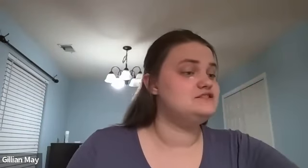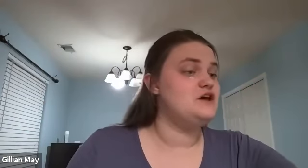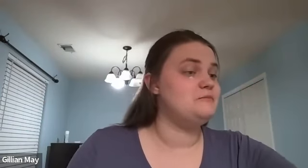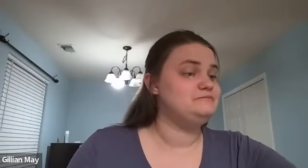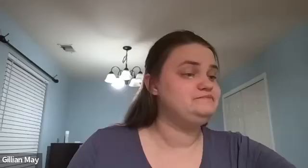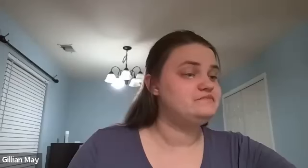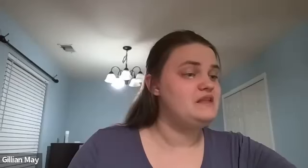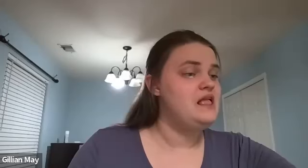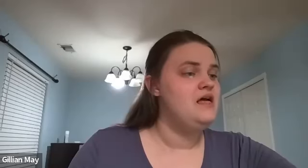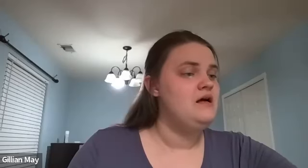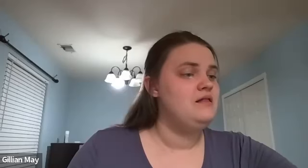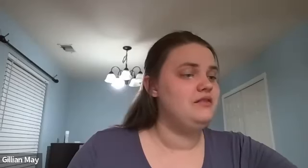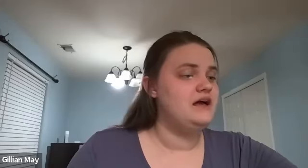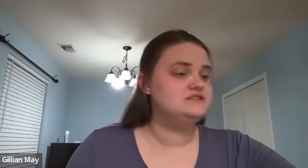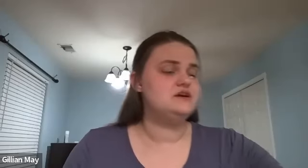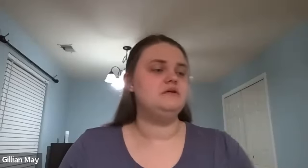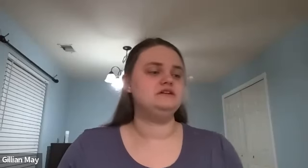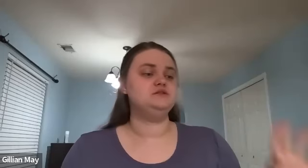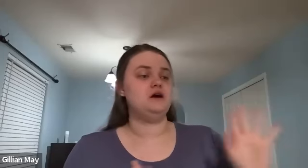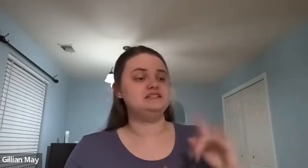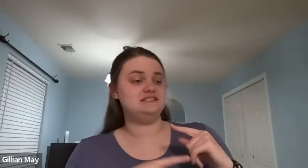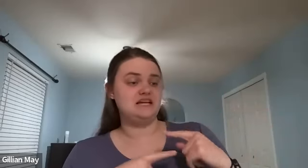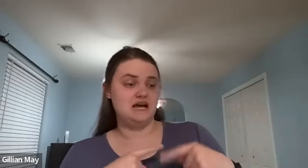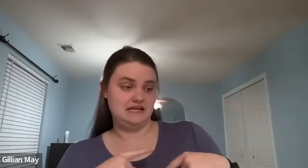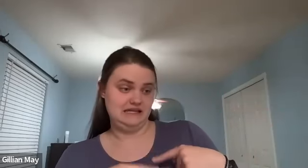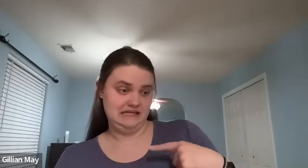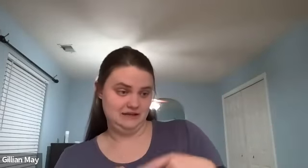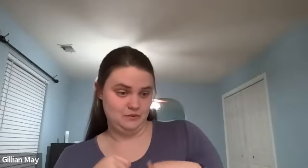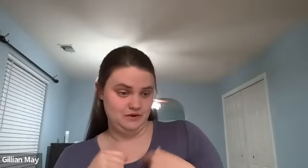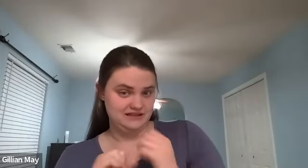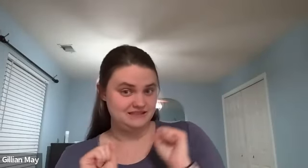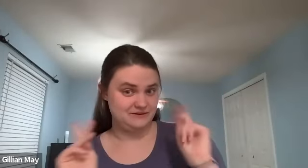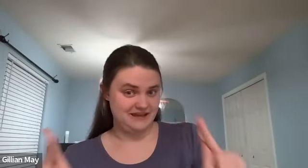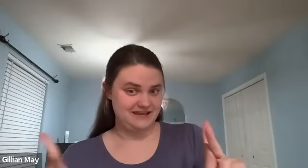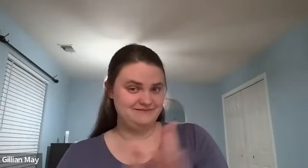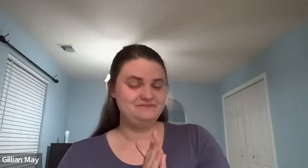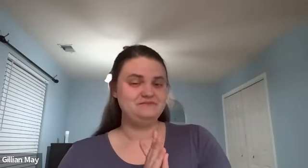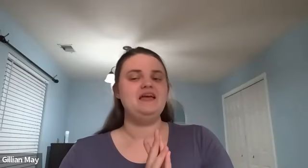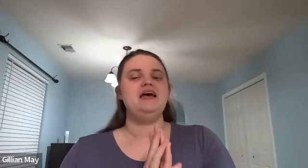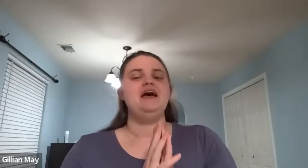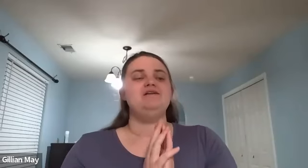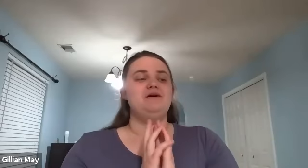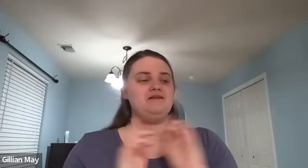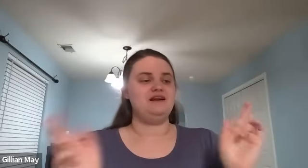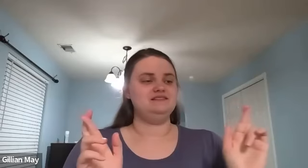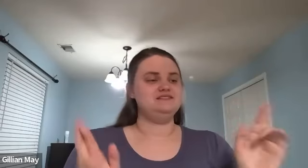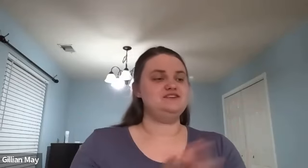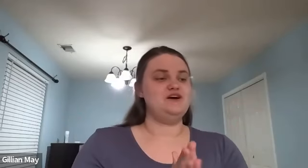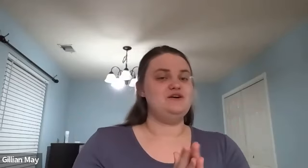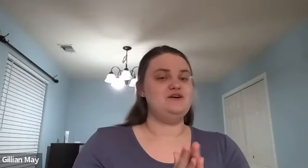so let's go on to our signing ones, okay? All right, so y'all